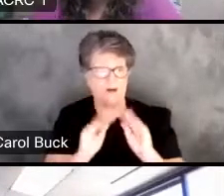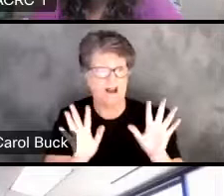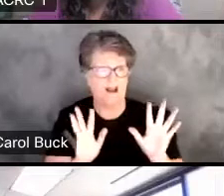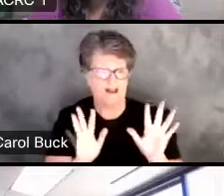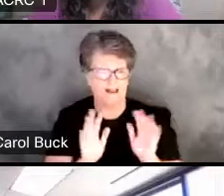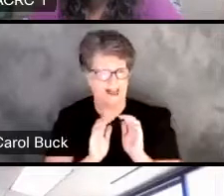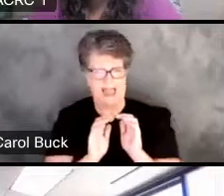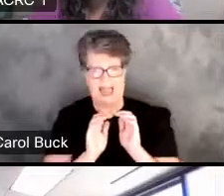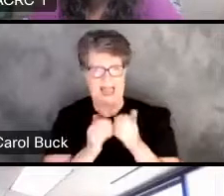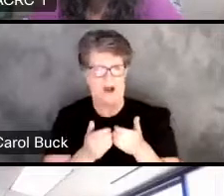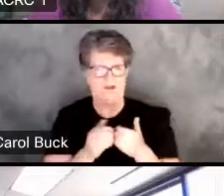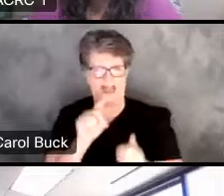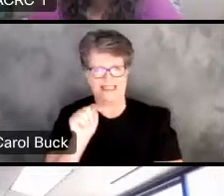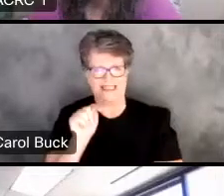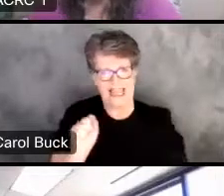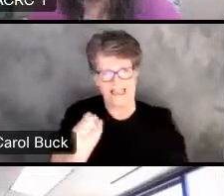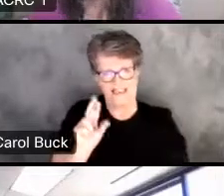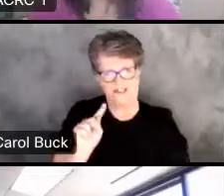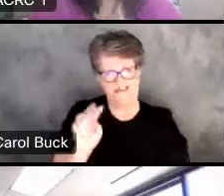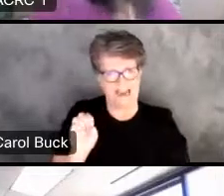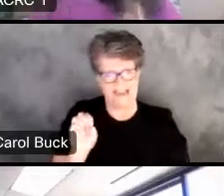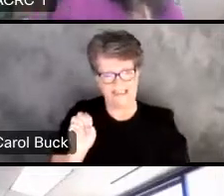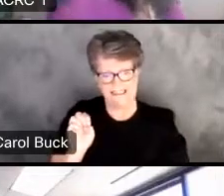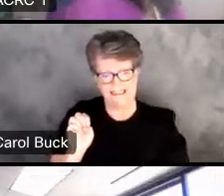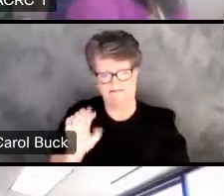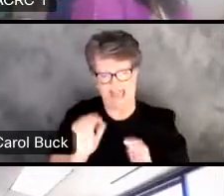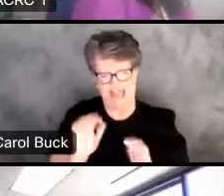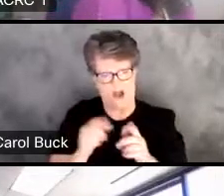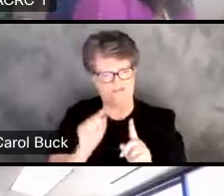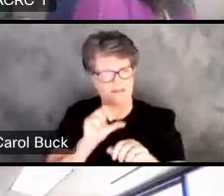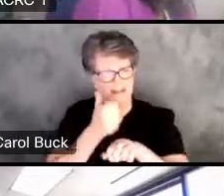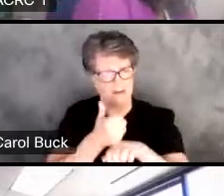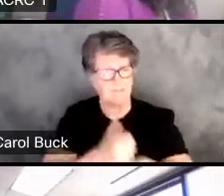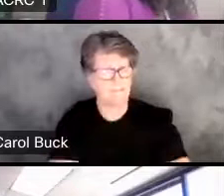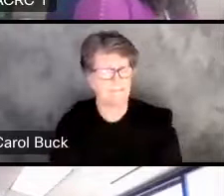how that TDS rate is set up.